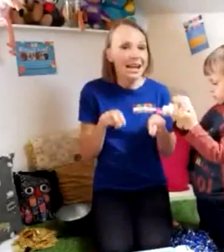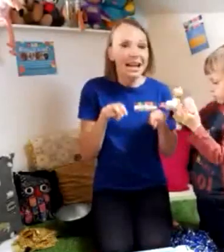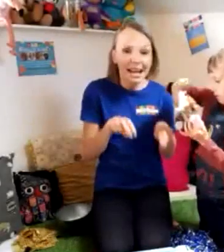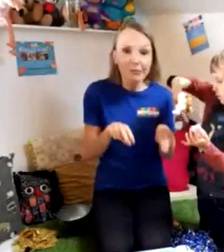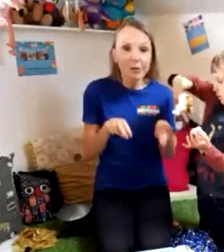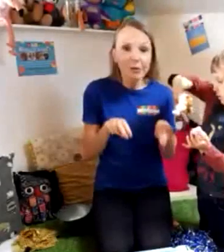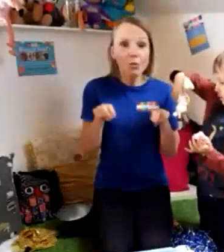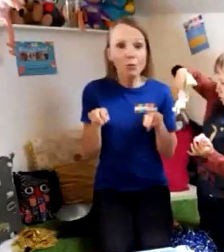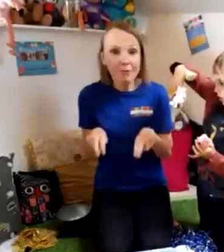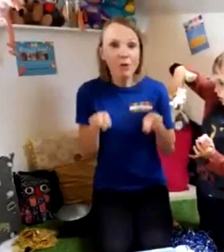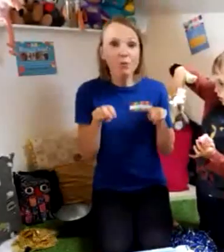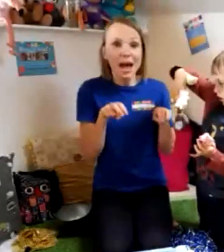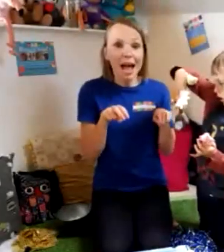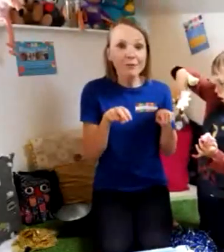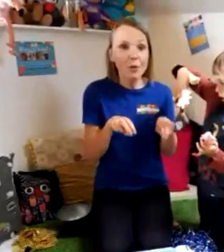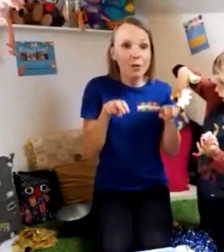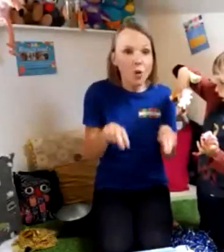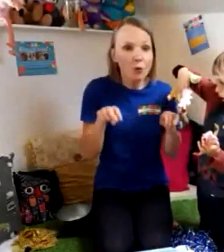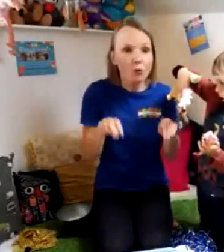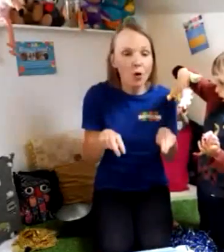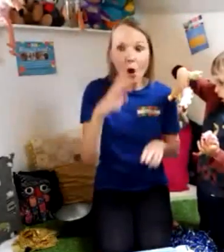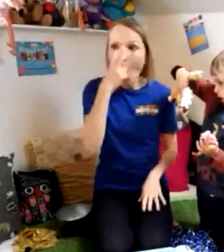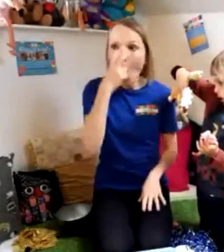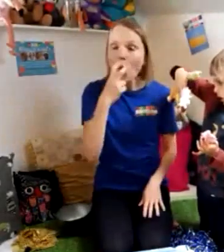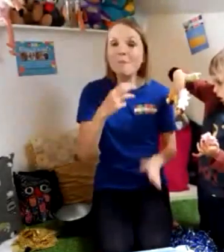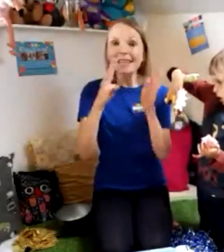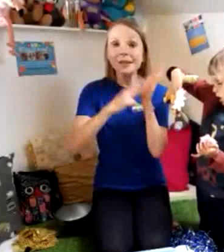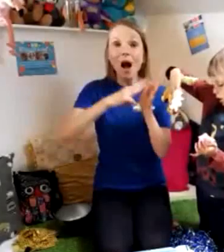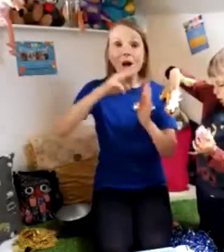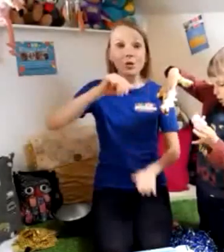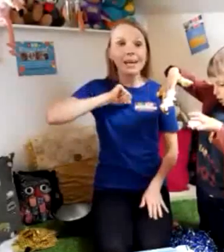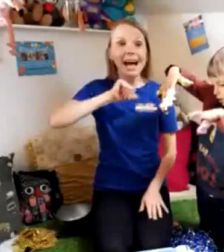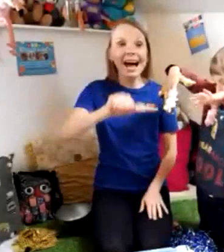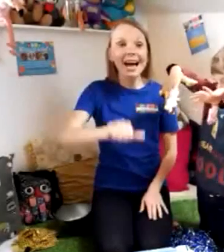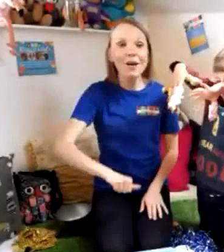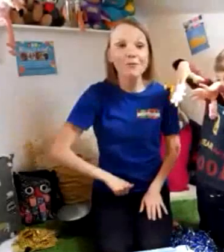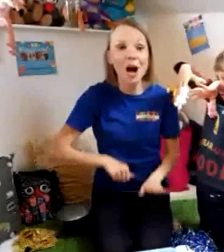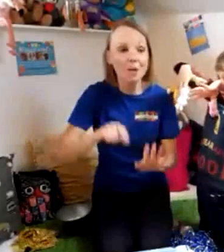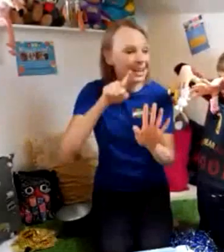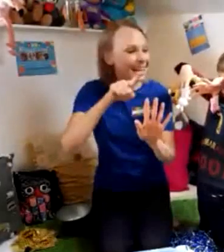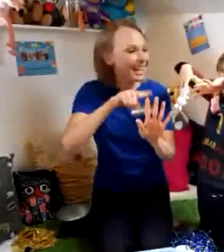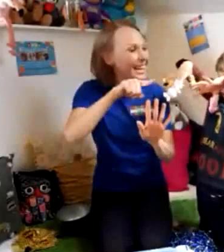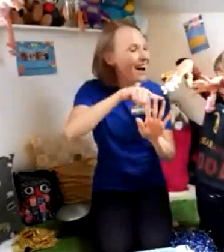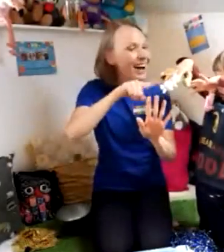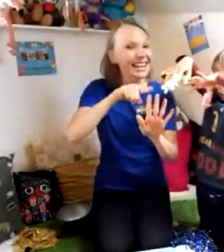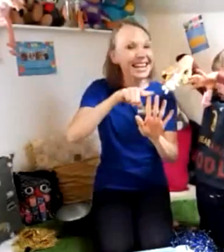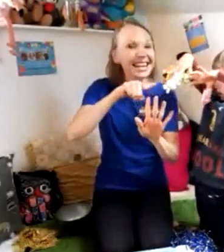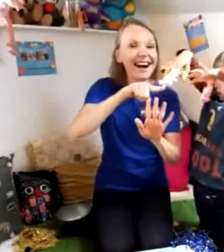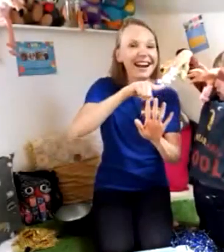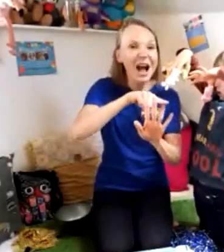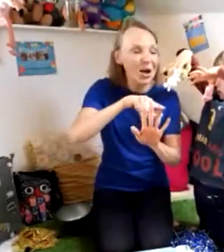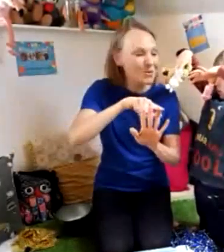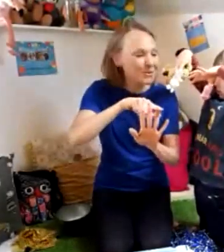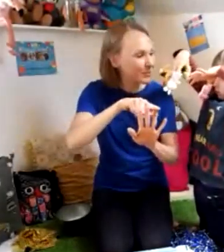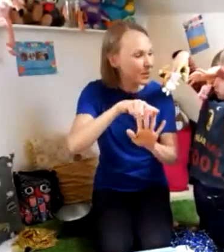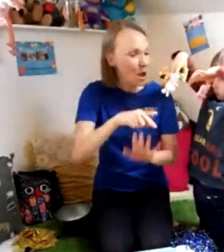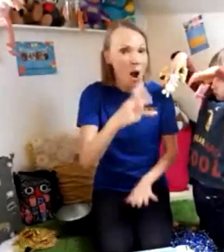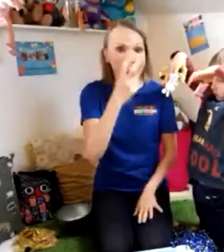here a whoop, there a whoop, everywhere a whoop whoop. Old MacDonald had a farm, E-I-E-I-O.